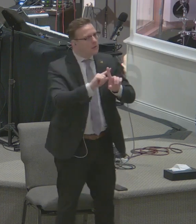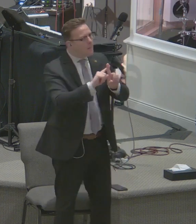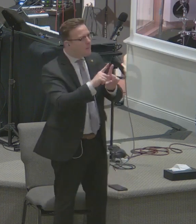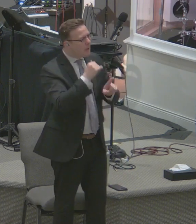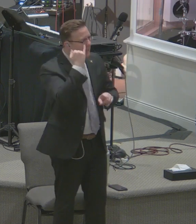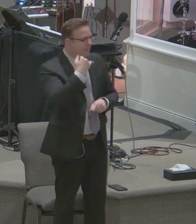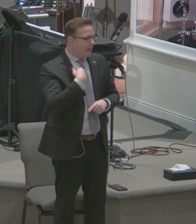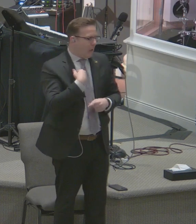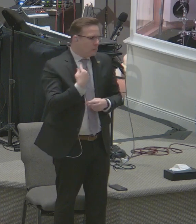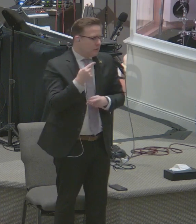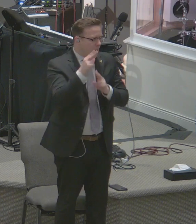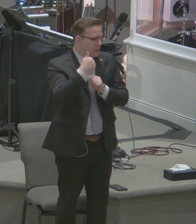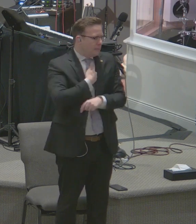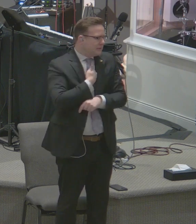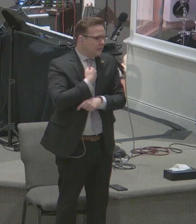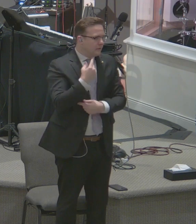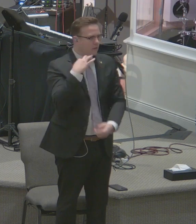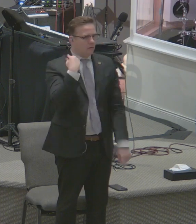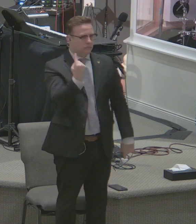it?